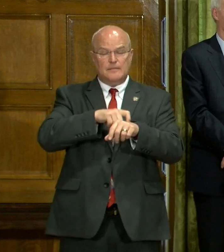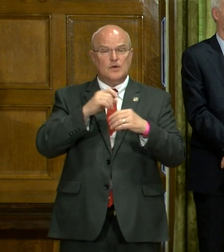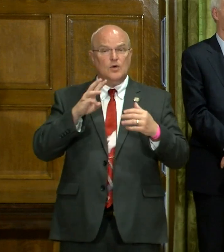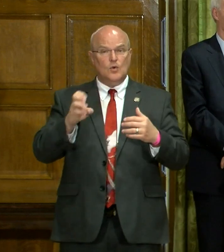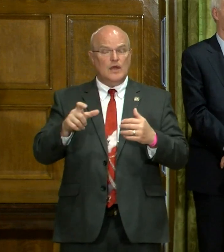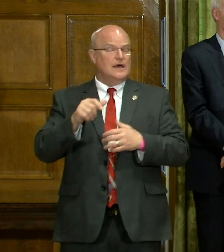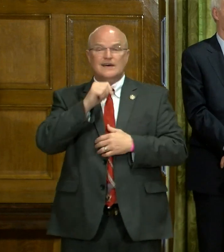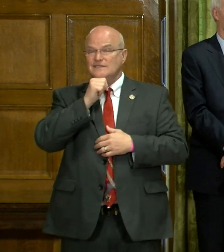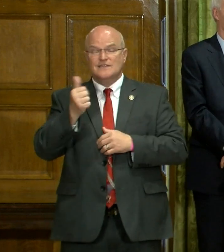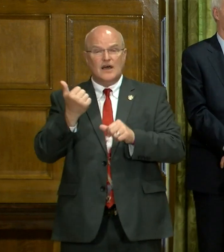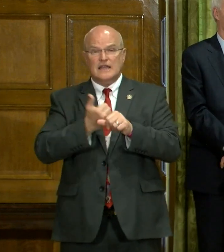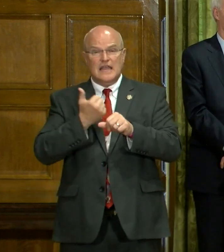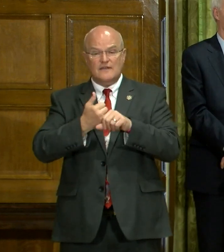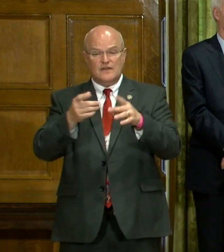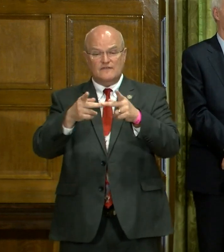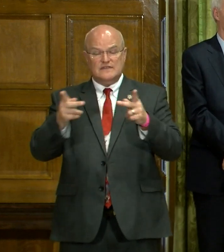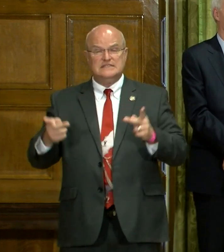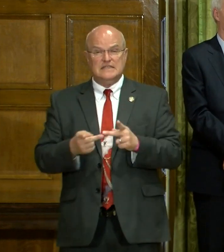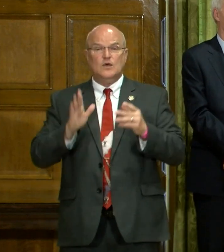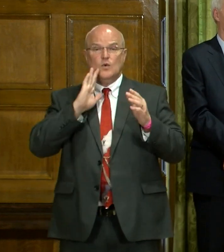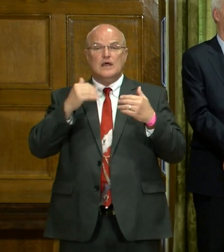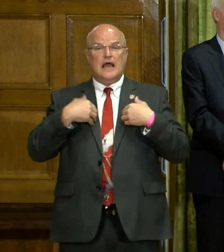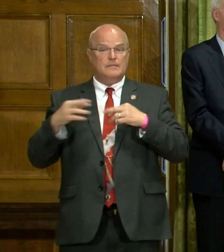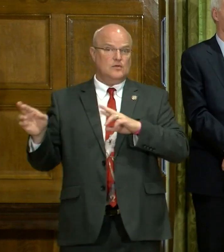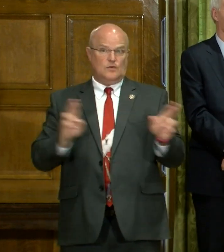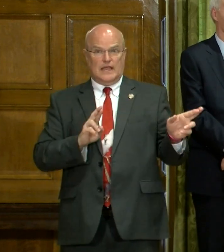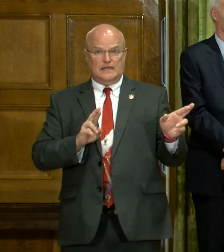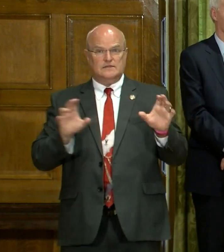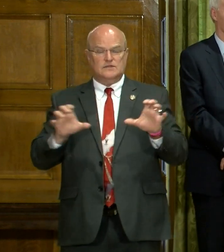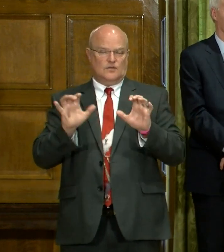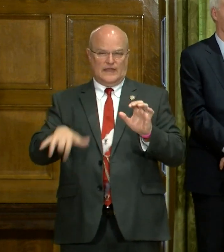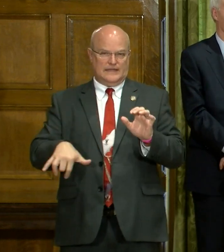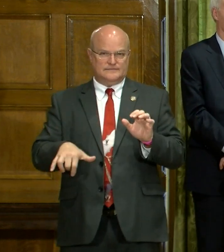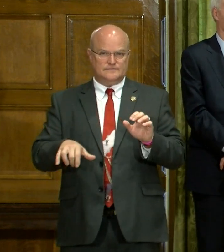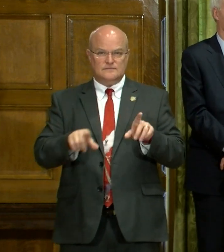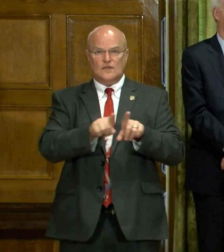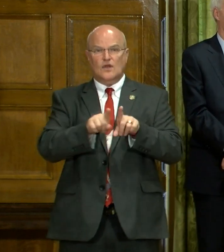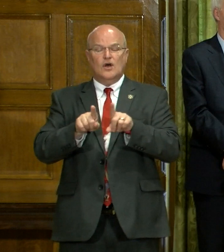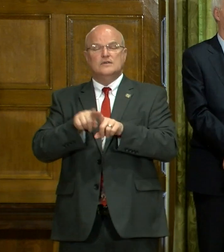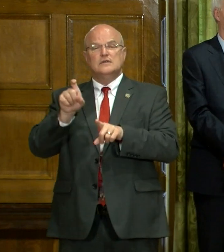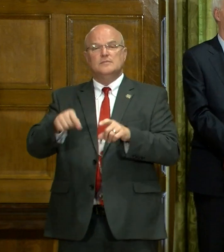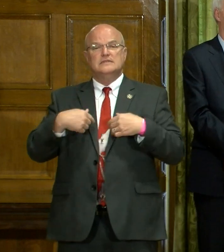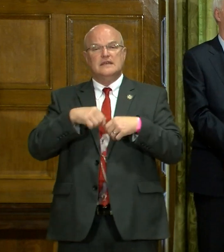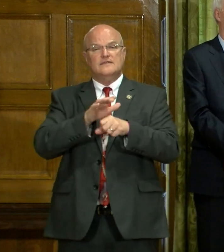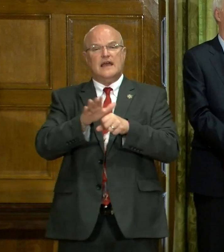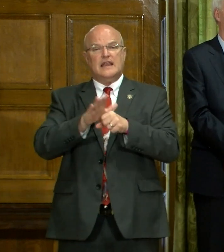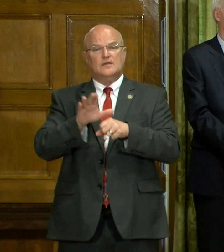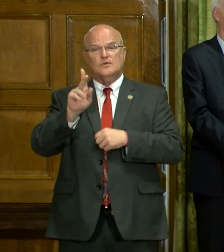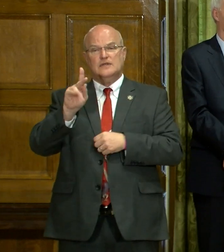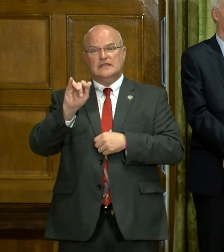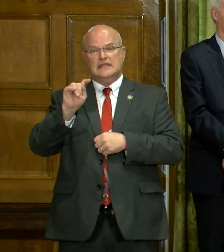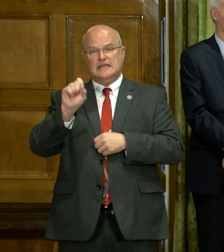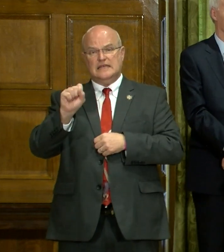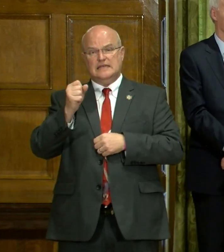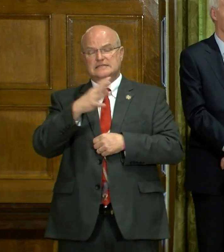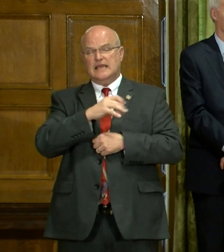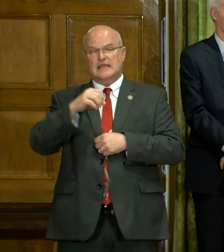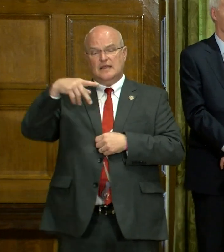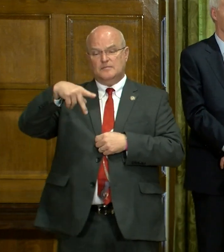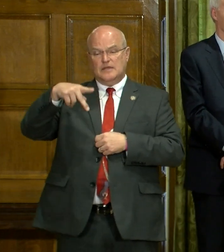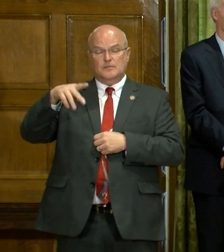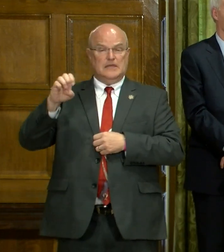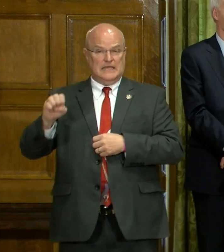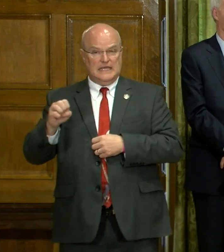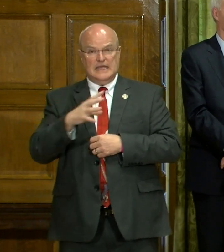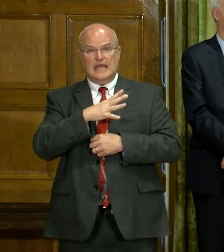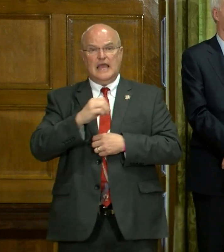Well, not every facility is going to be ready to do that. They also have to have adequate supplies of PPE. They also have